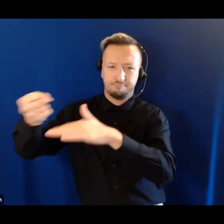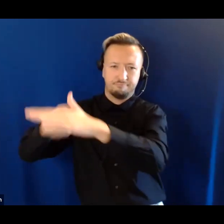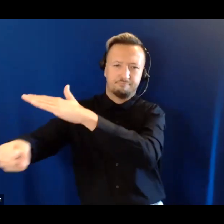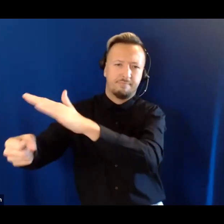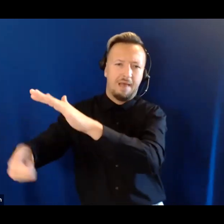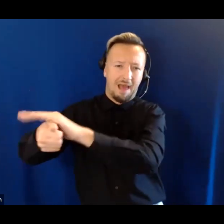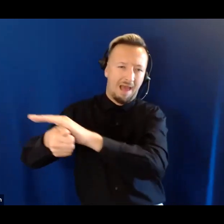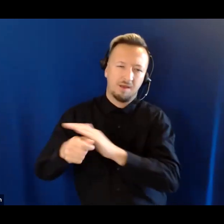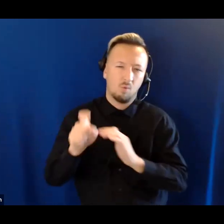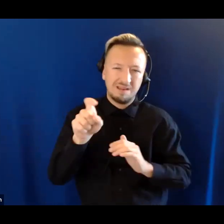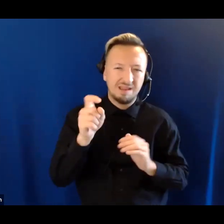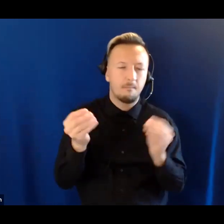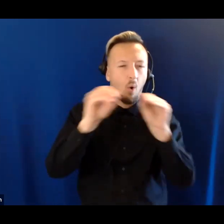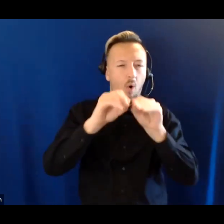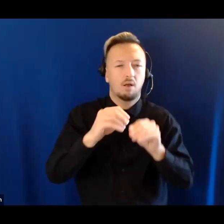that.